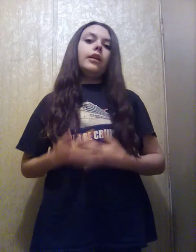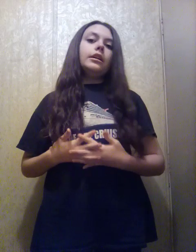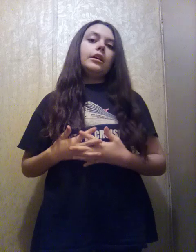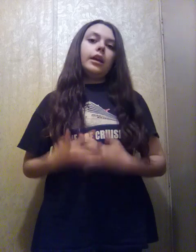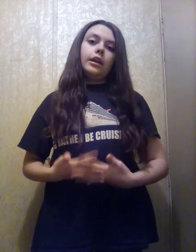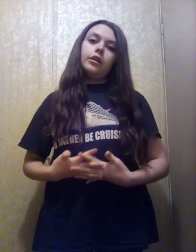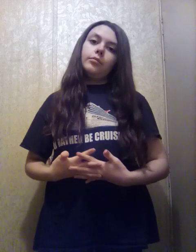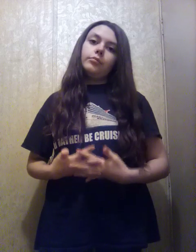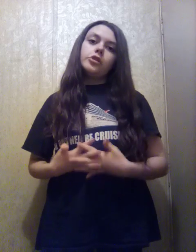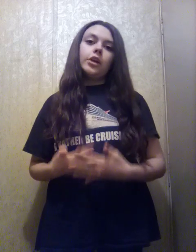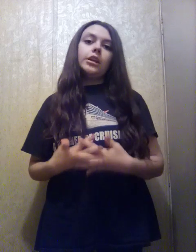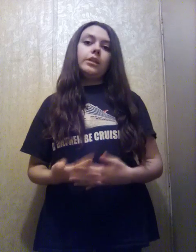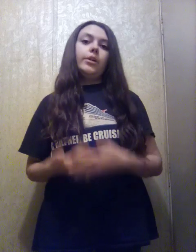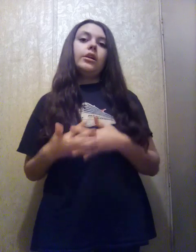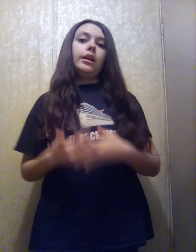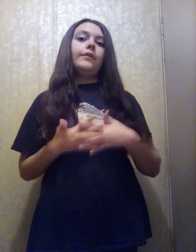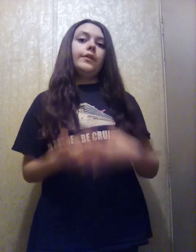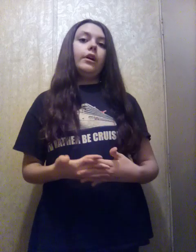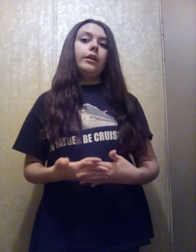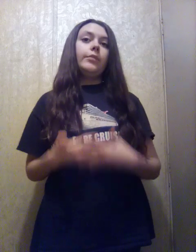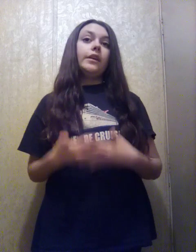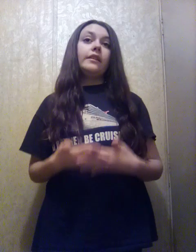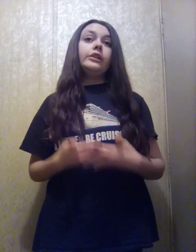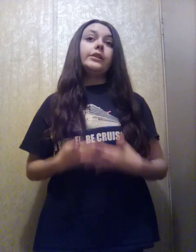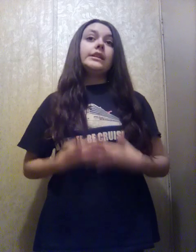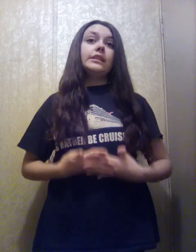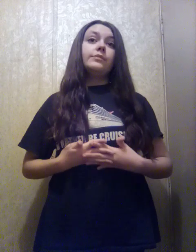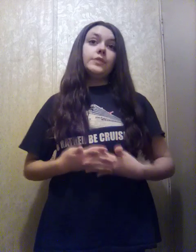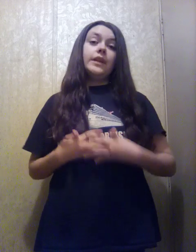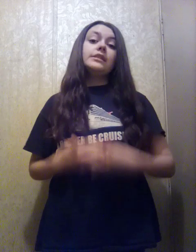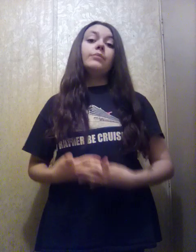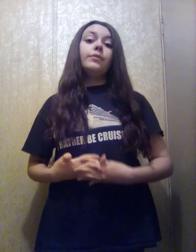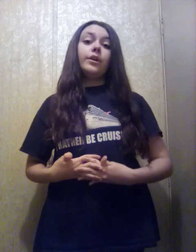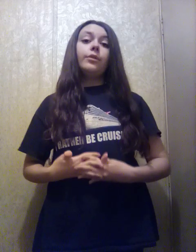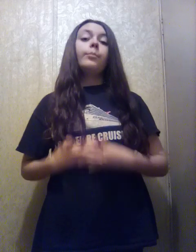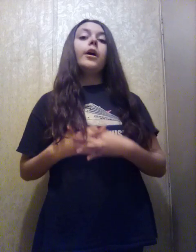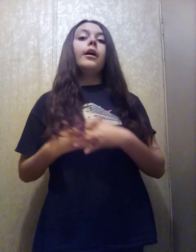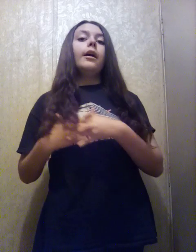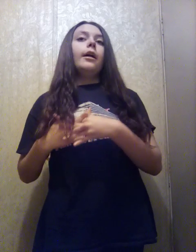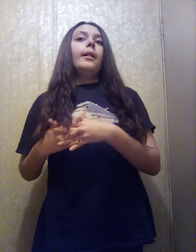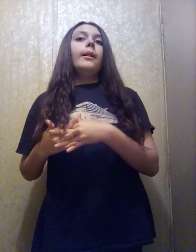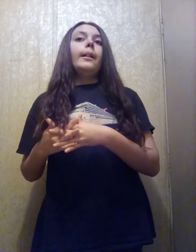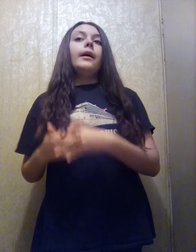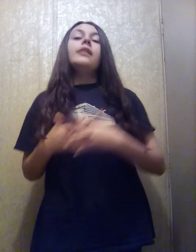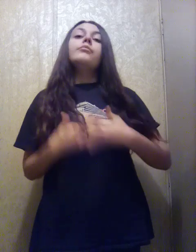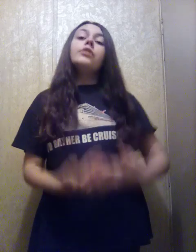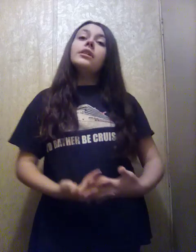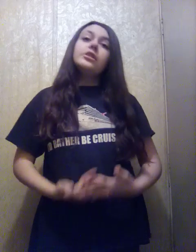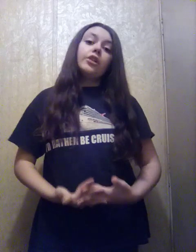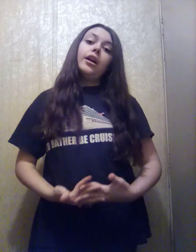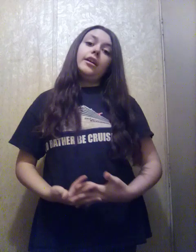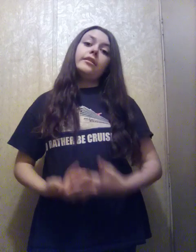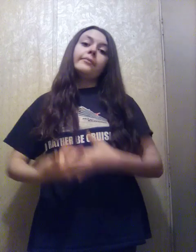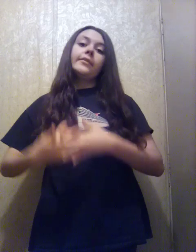I am trying to get better at giving credit, because I know that does upset some of y'all, and I'm really trying.